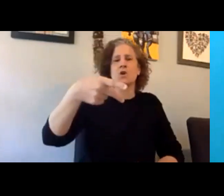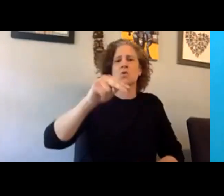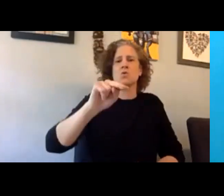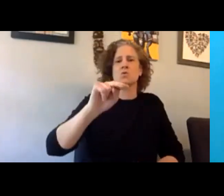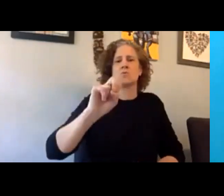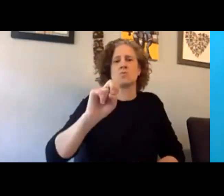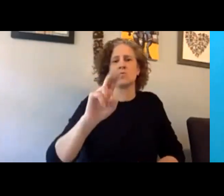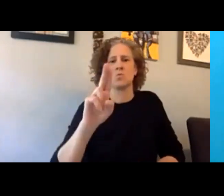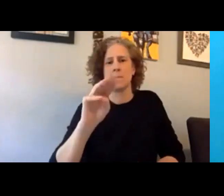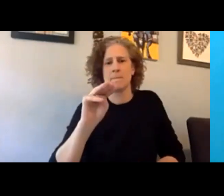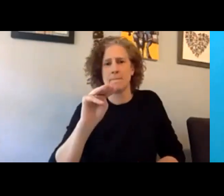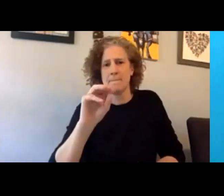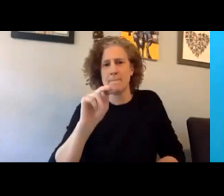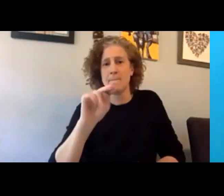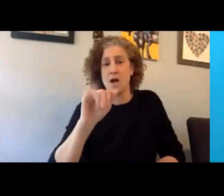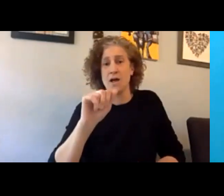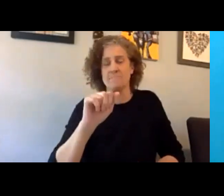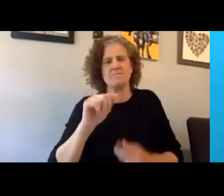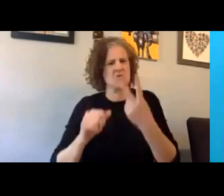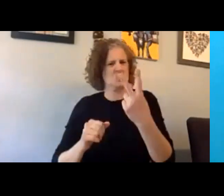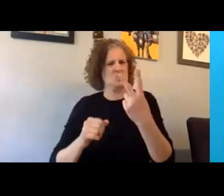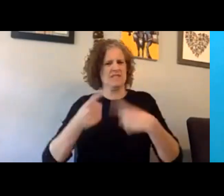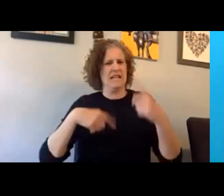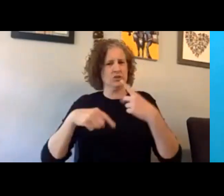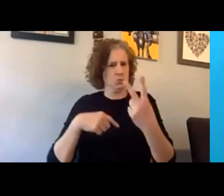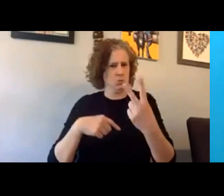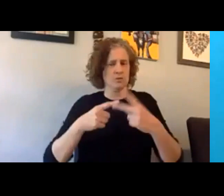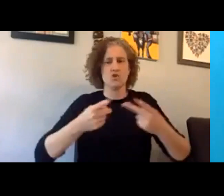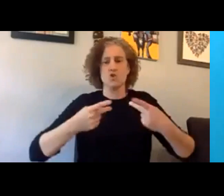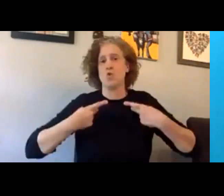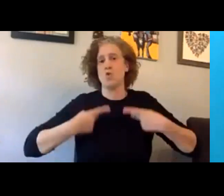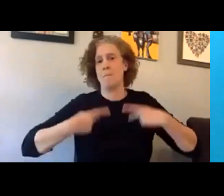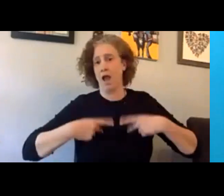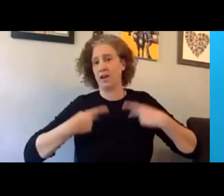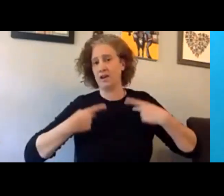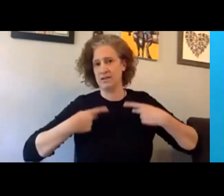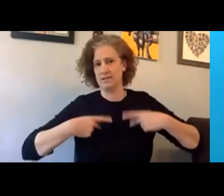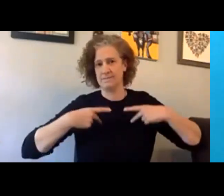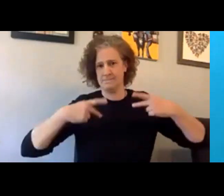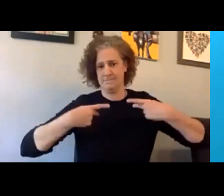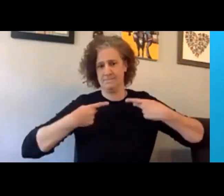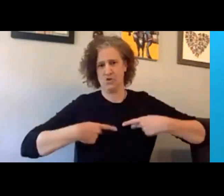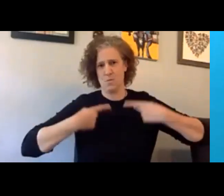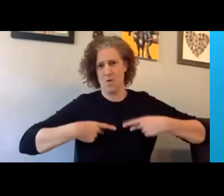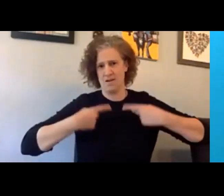question. So pneumonia. There